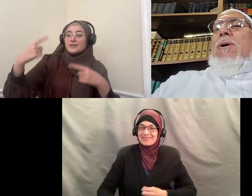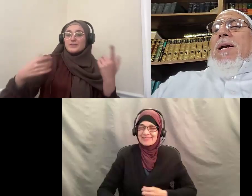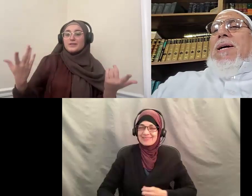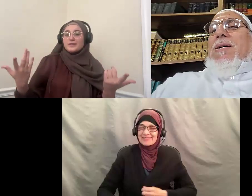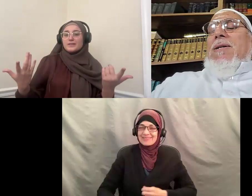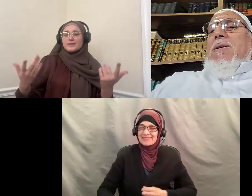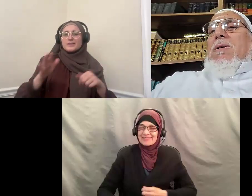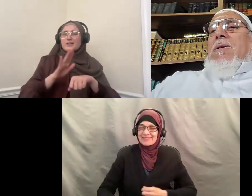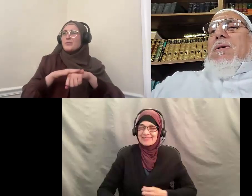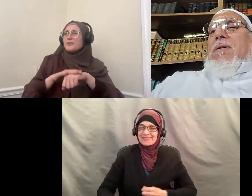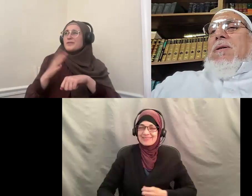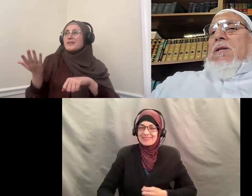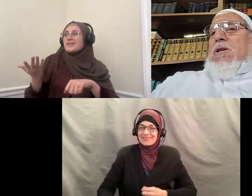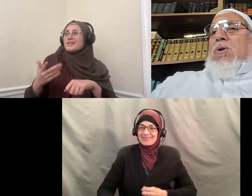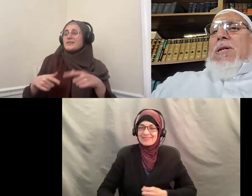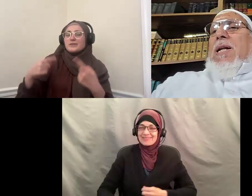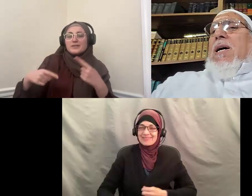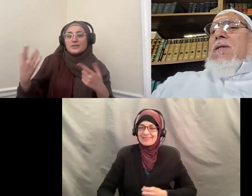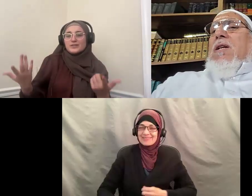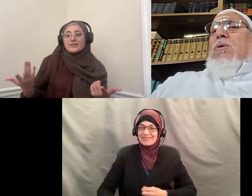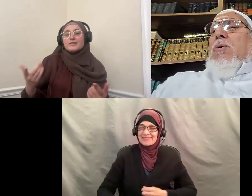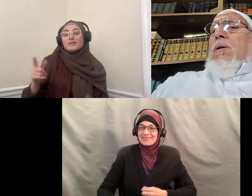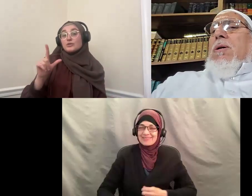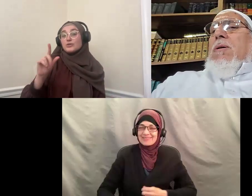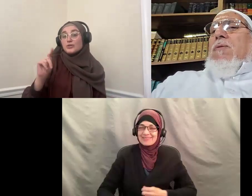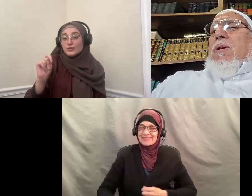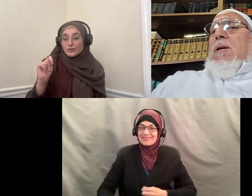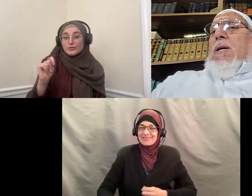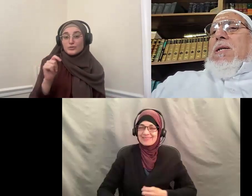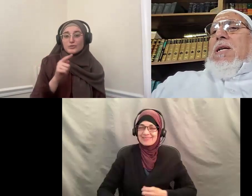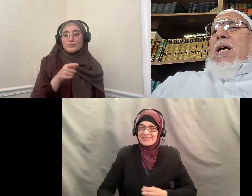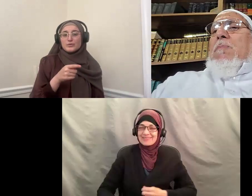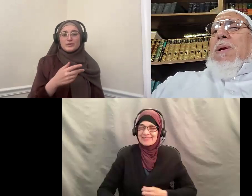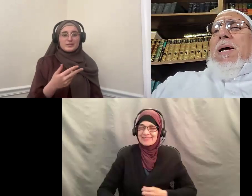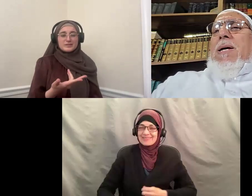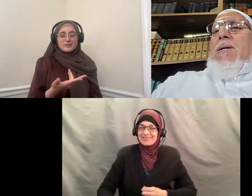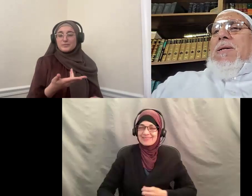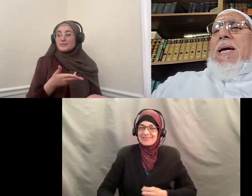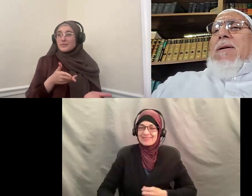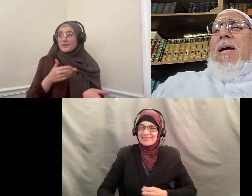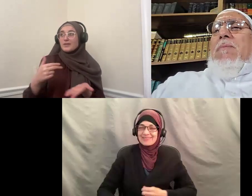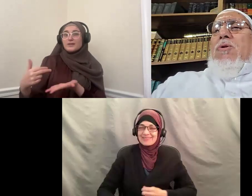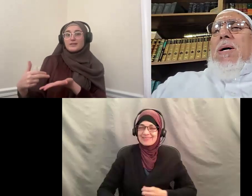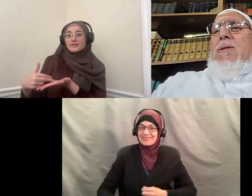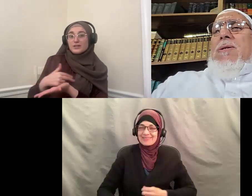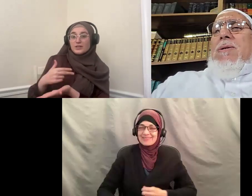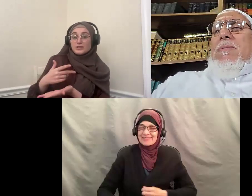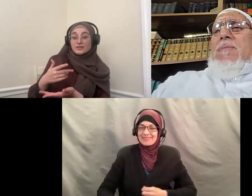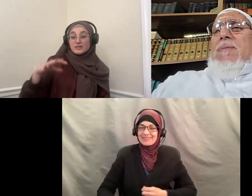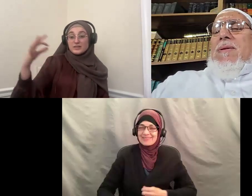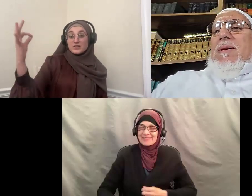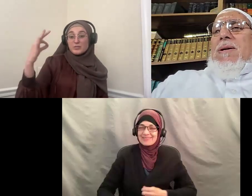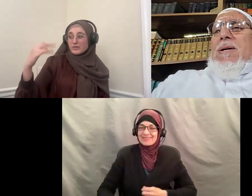the warning. Is Lot telling us the truth? Is he playing scare game to us?